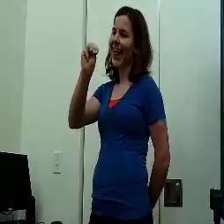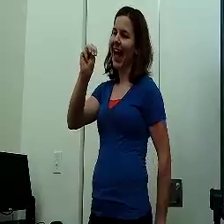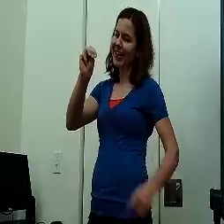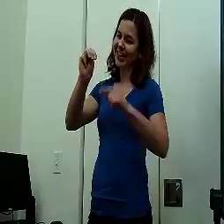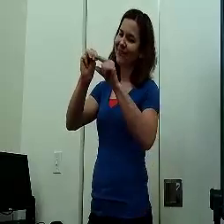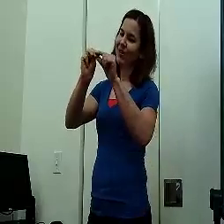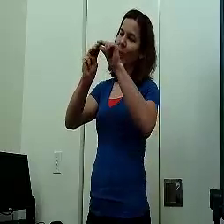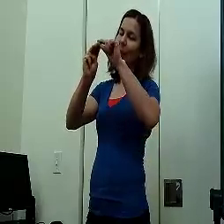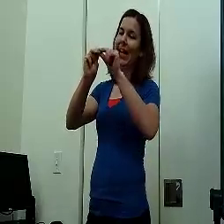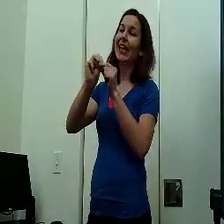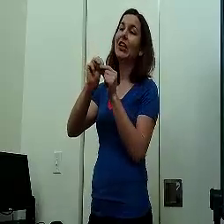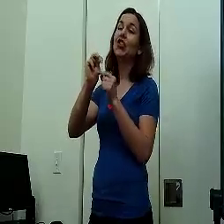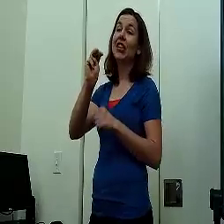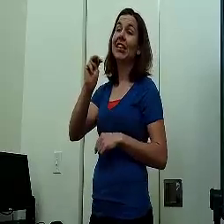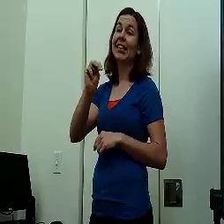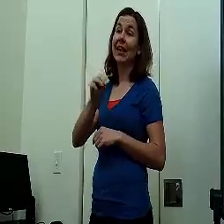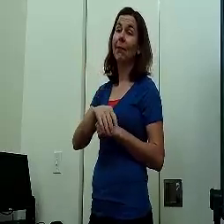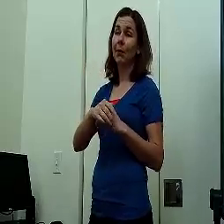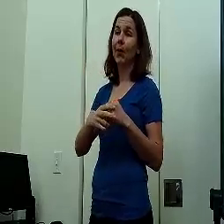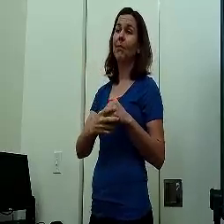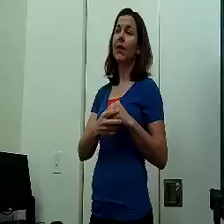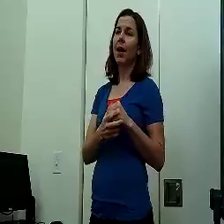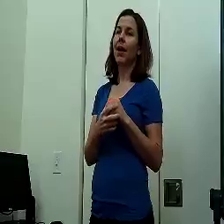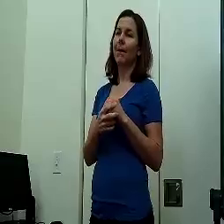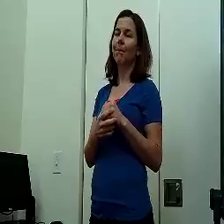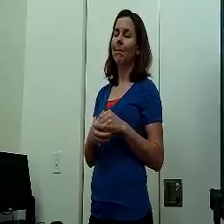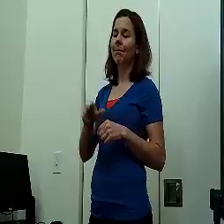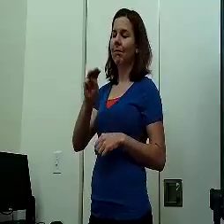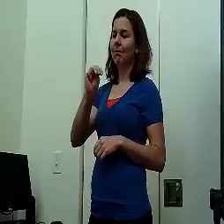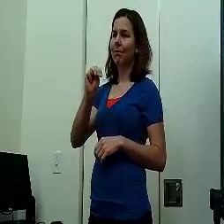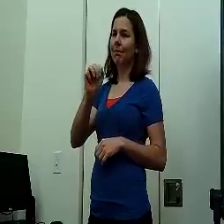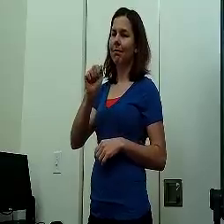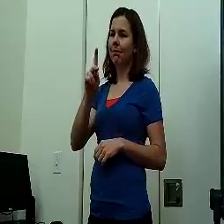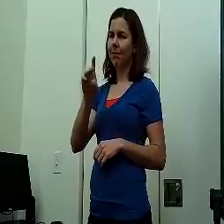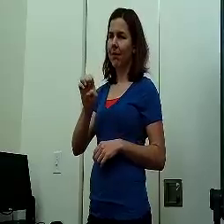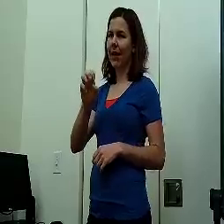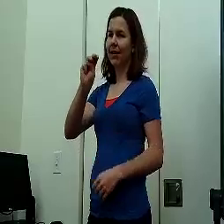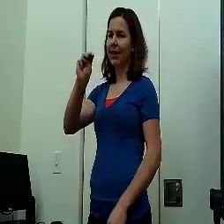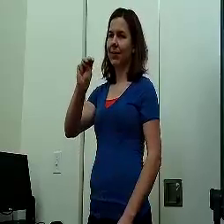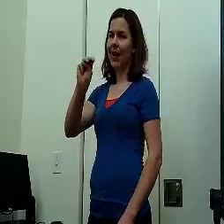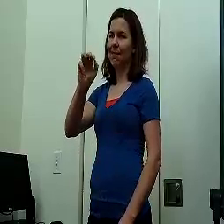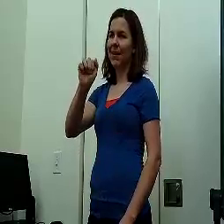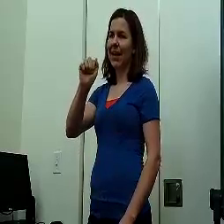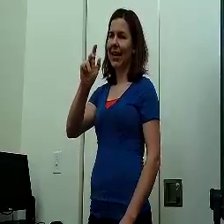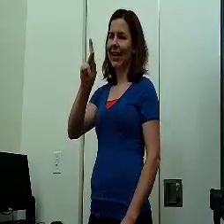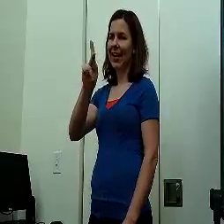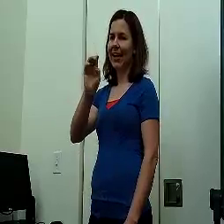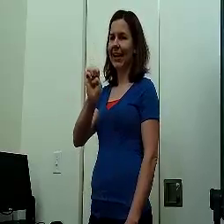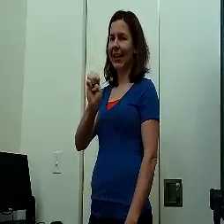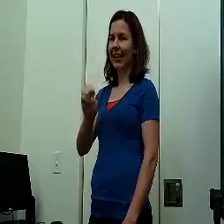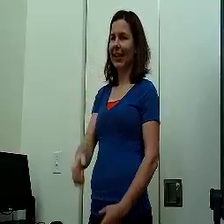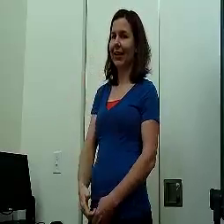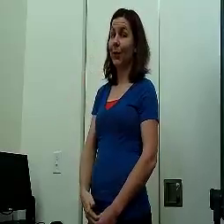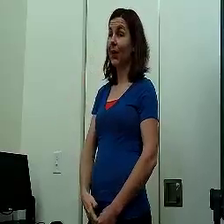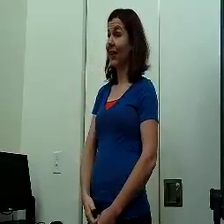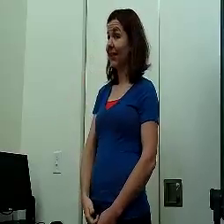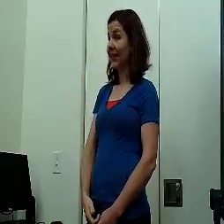that range Right. is acceptable. Okay. Yeah, so M-A-K-E, and the word is?